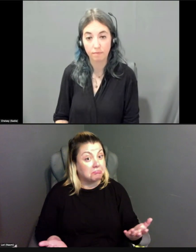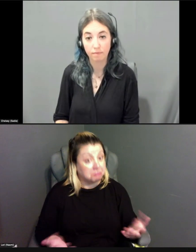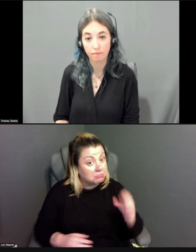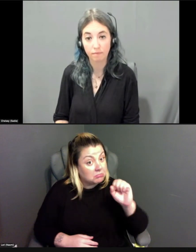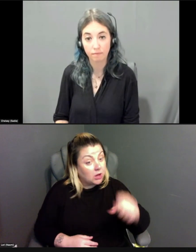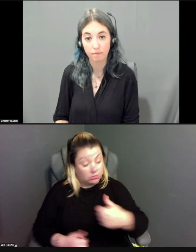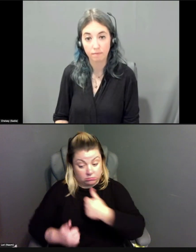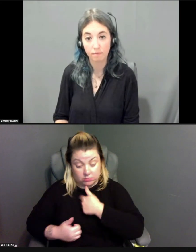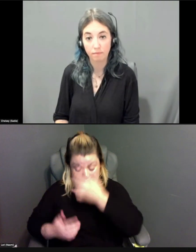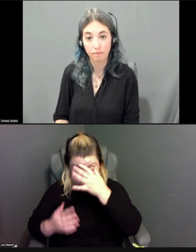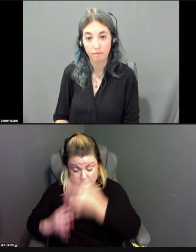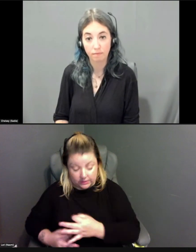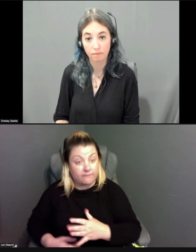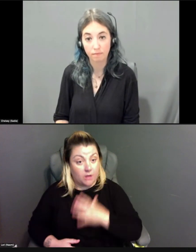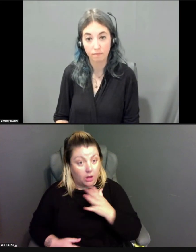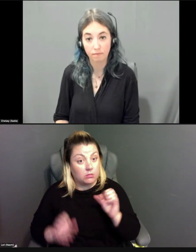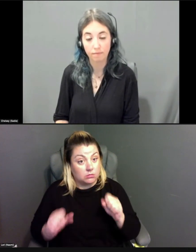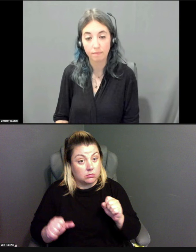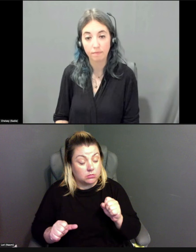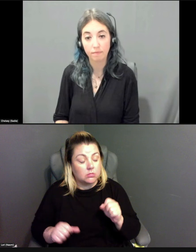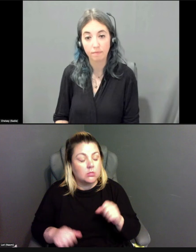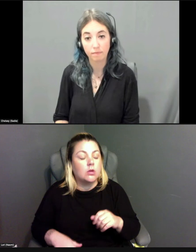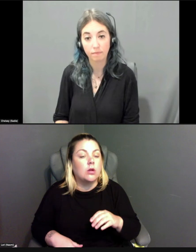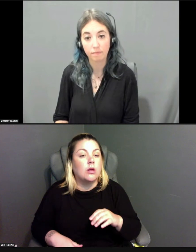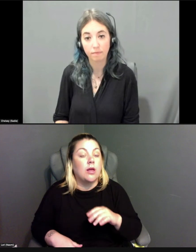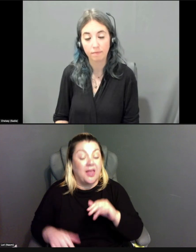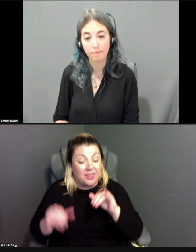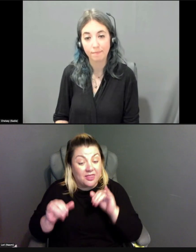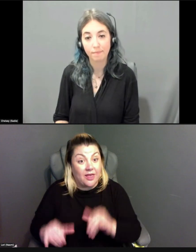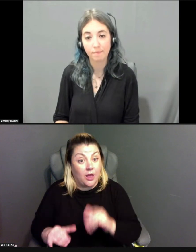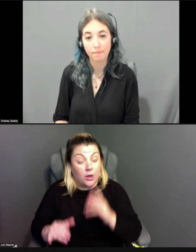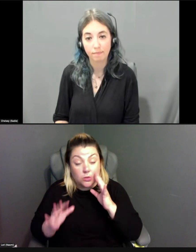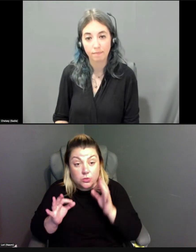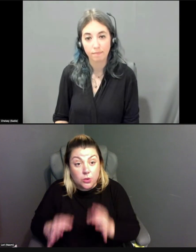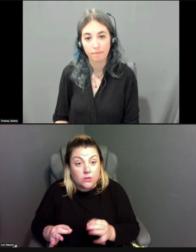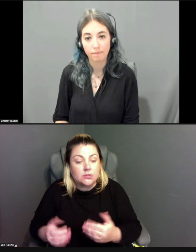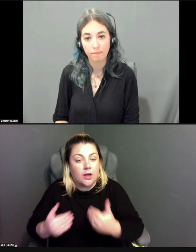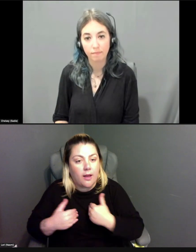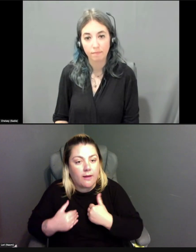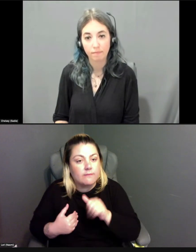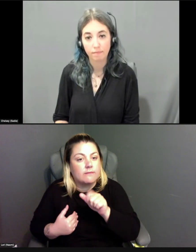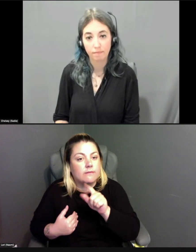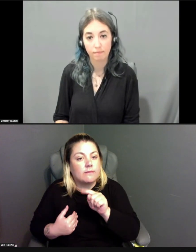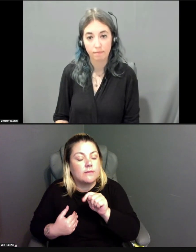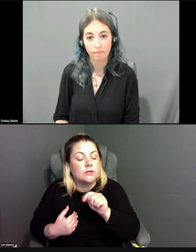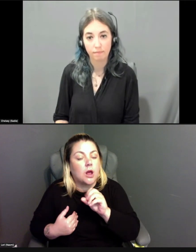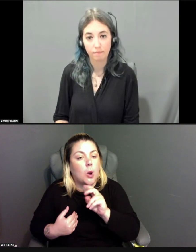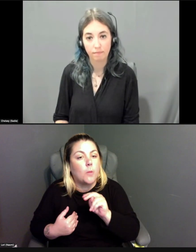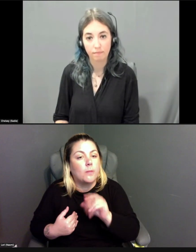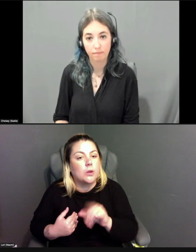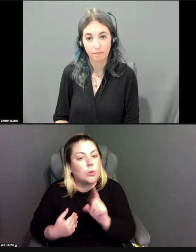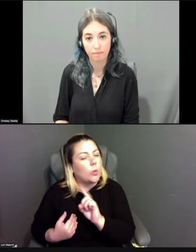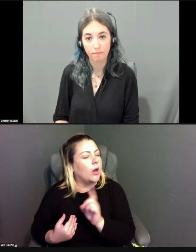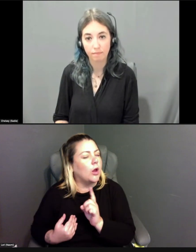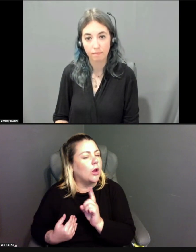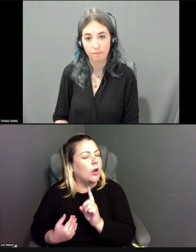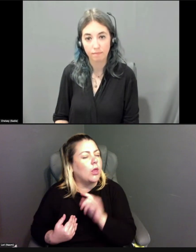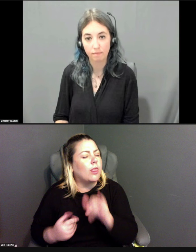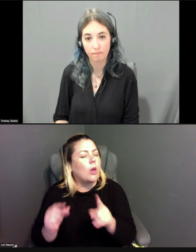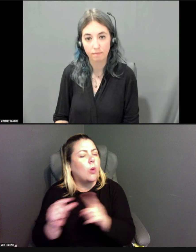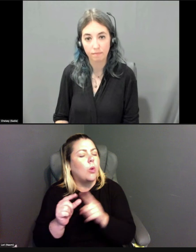what is autonomy within the context of all of these like systems, right? Like, what is that? What does autonomy really